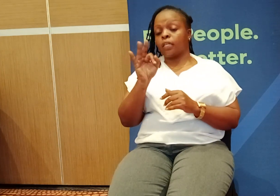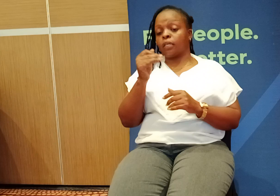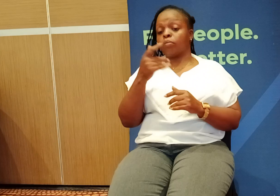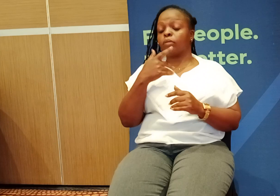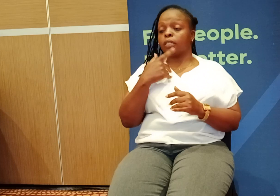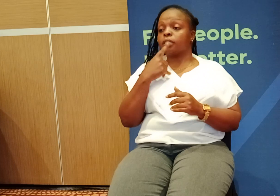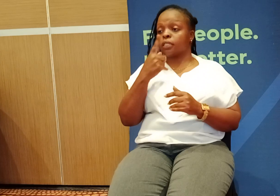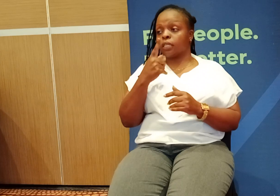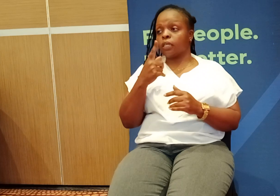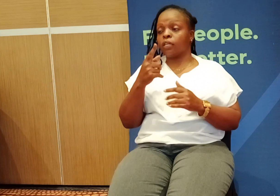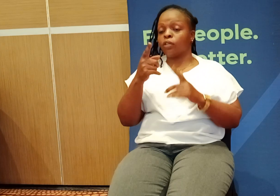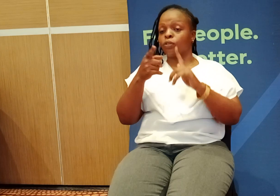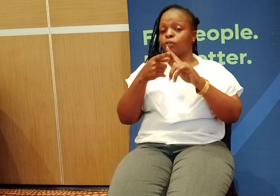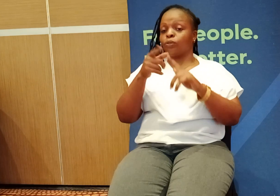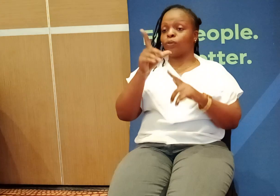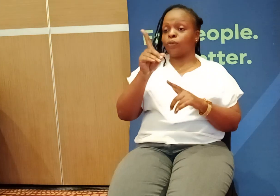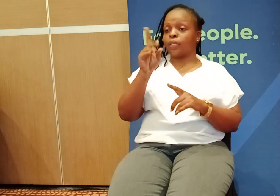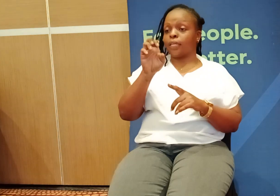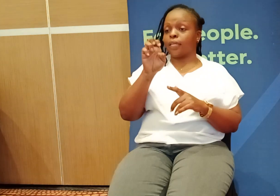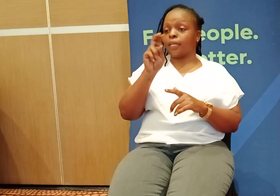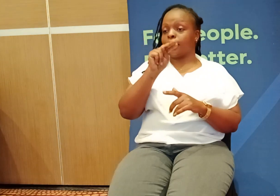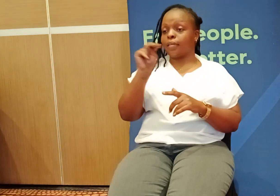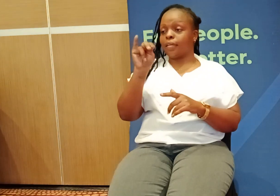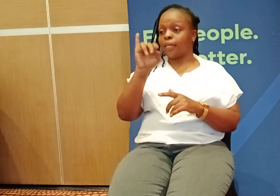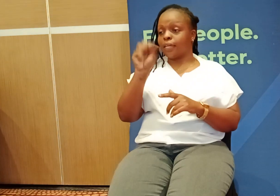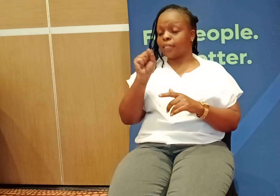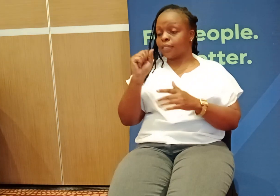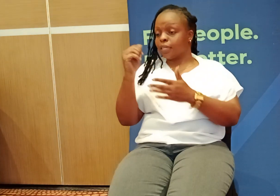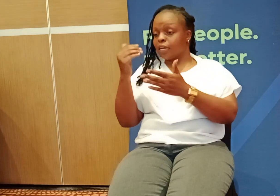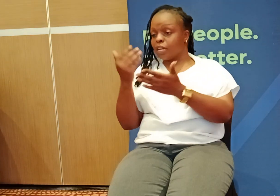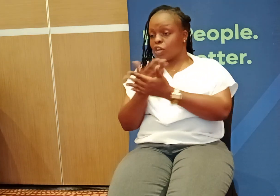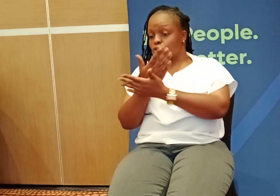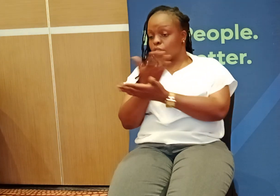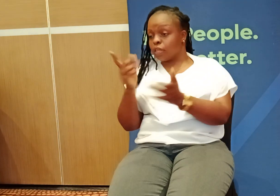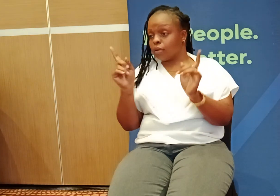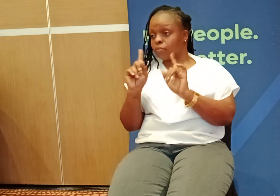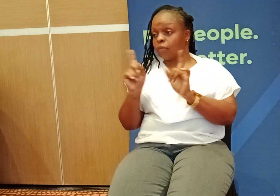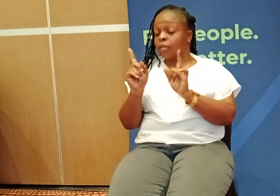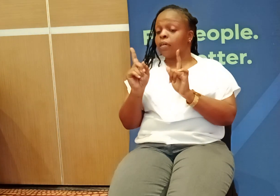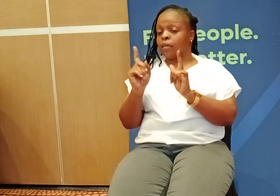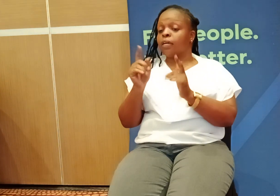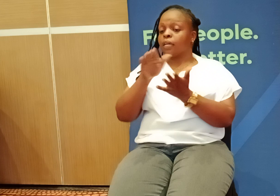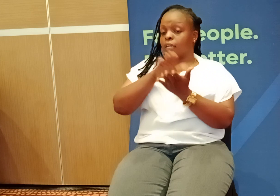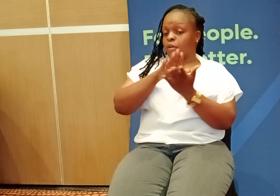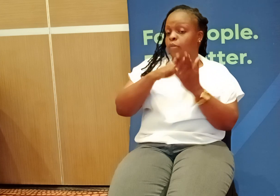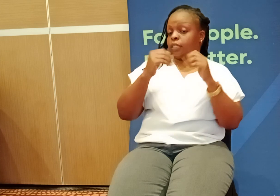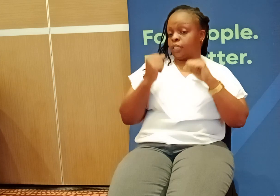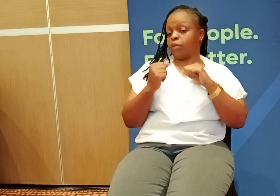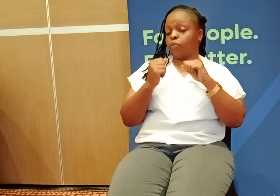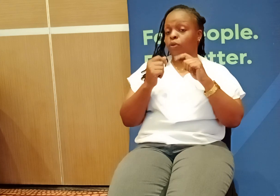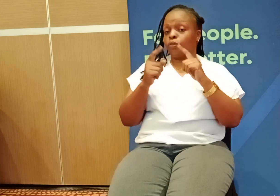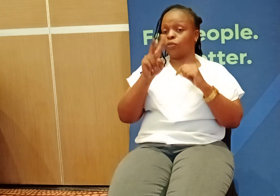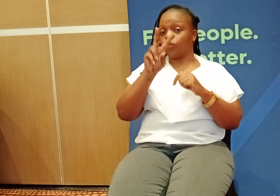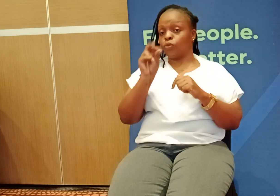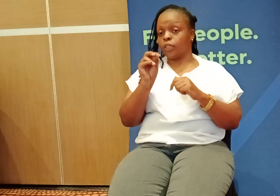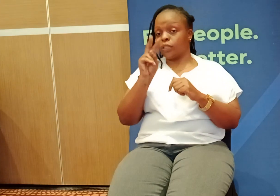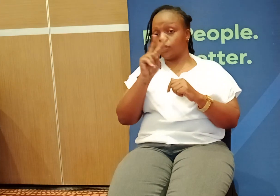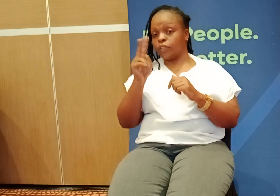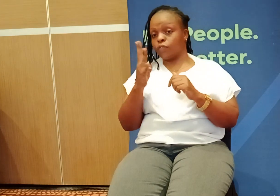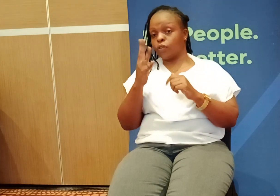Dennis, don't do anything new, my friend. Just get us stability. You will dream in 2024 to 2026. We are